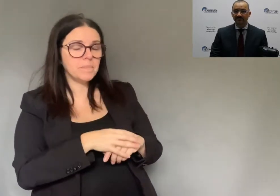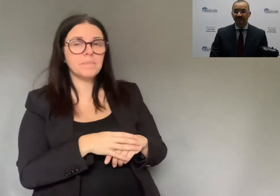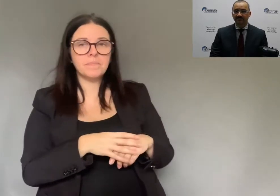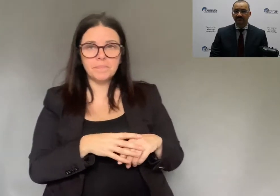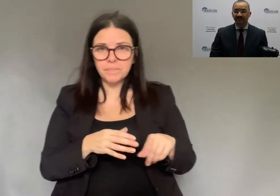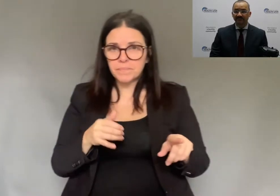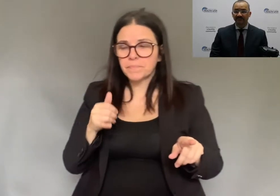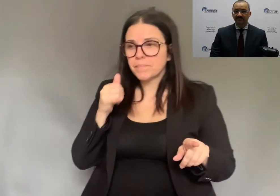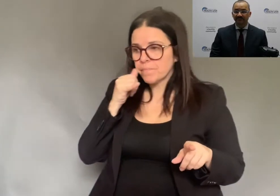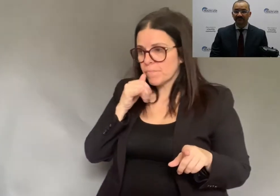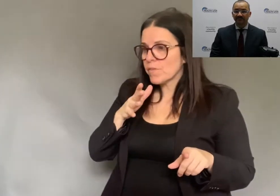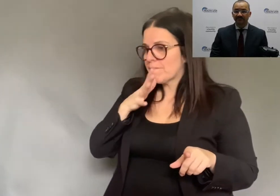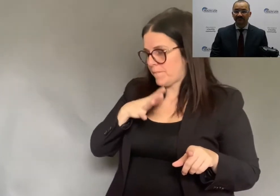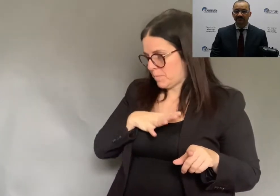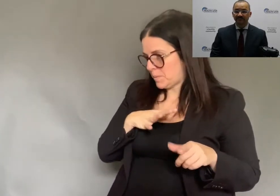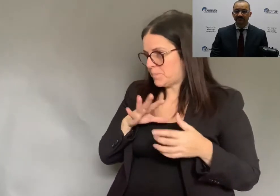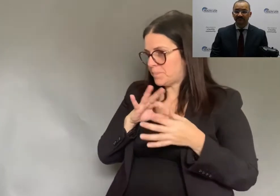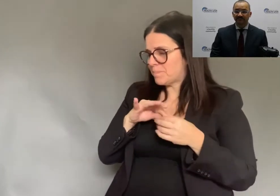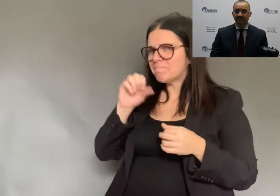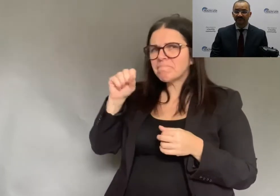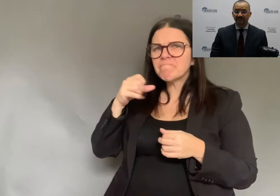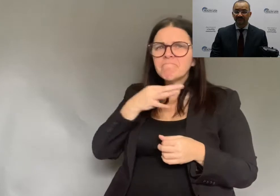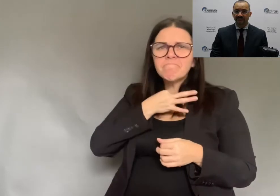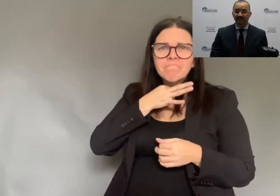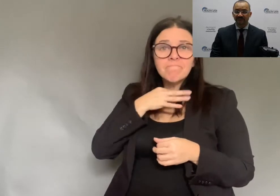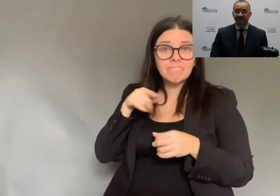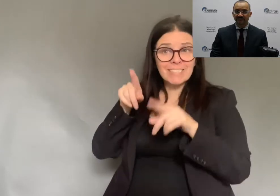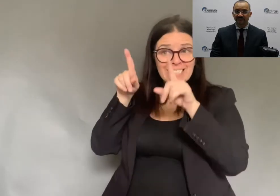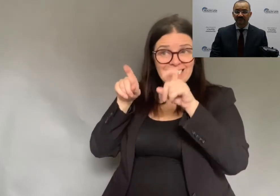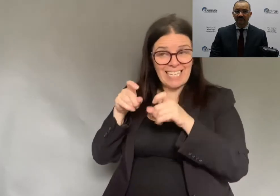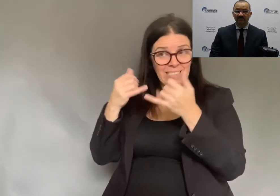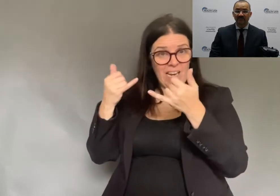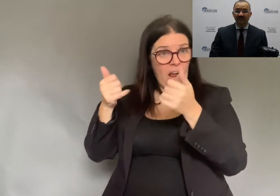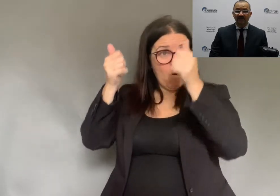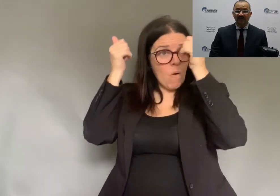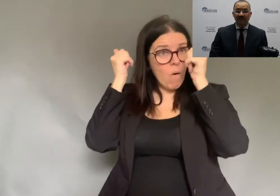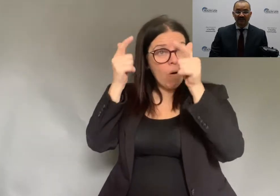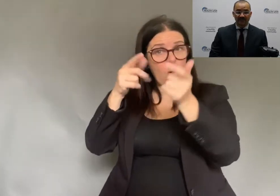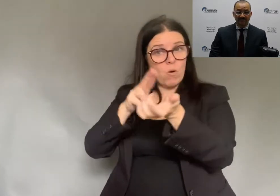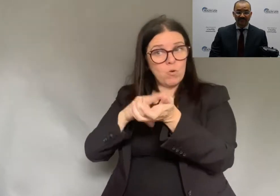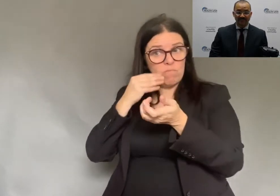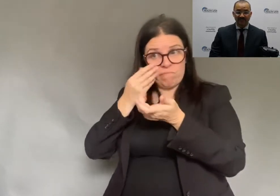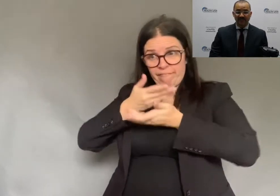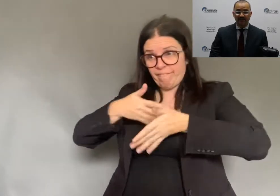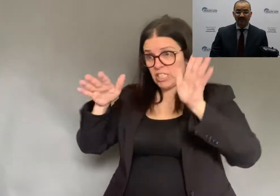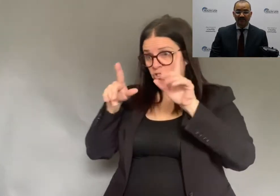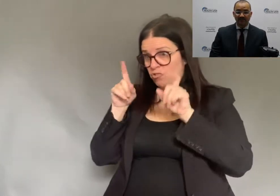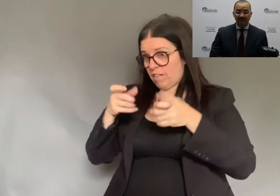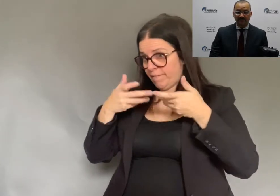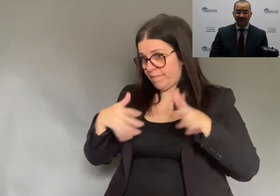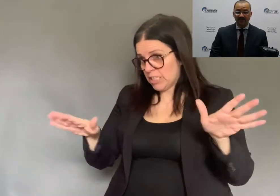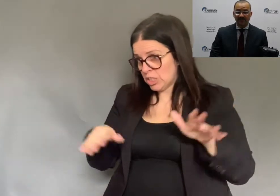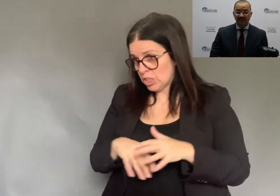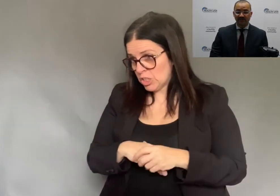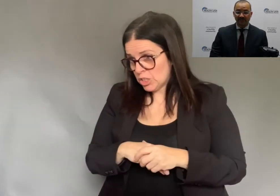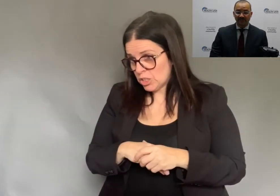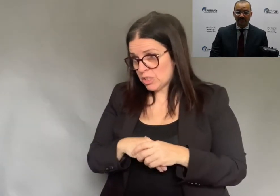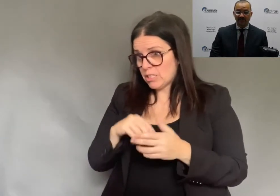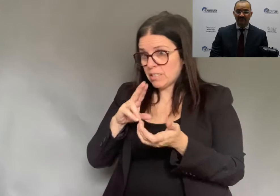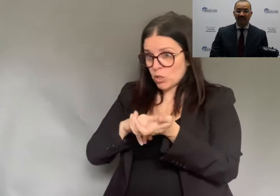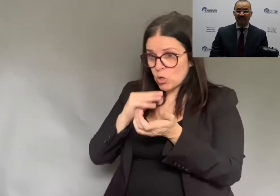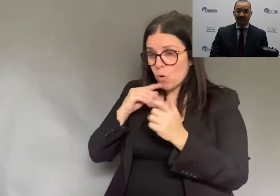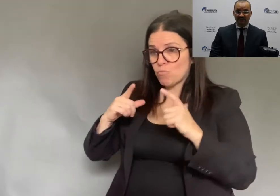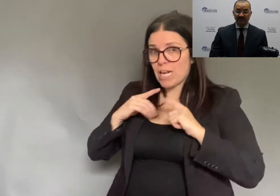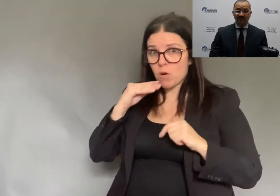testing, have all the long-term care and retirement homes been tested now in the region? Yes, all the retirement